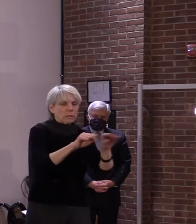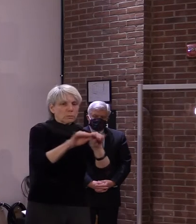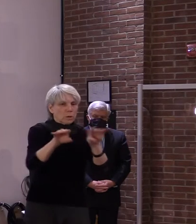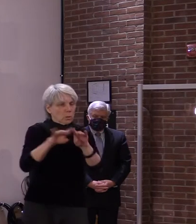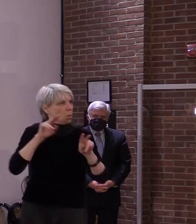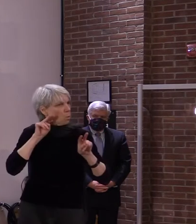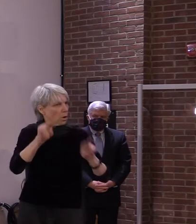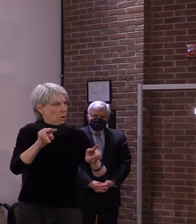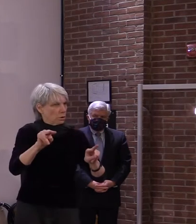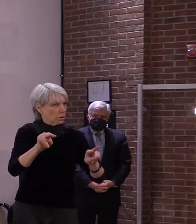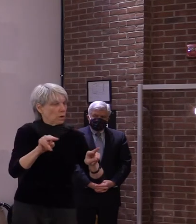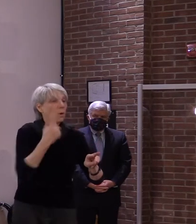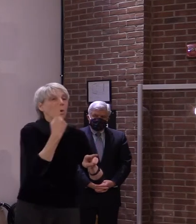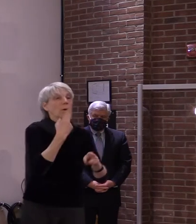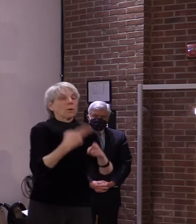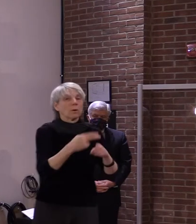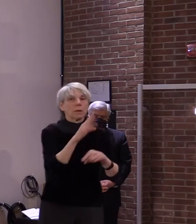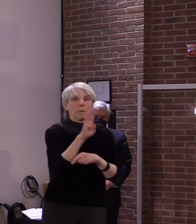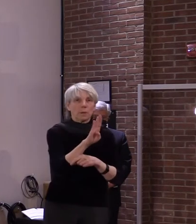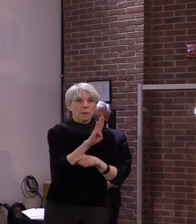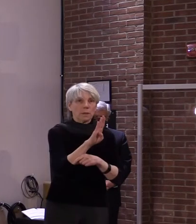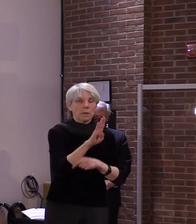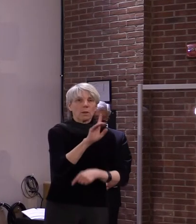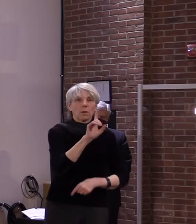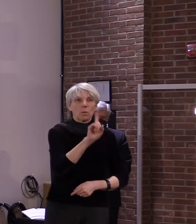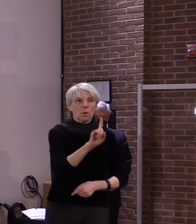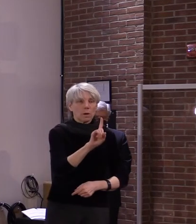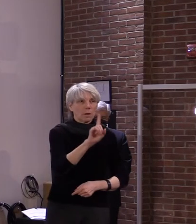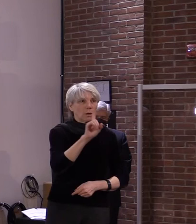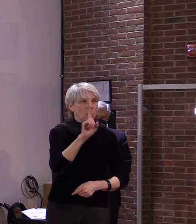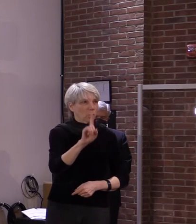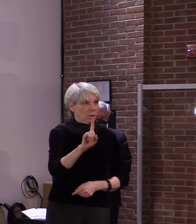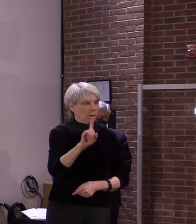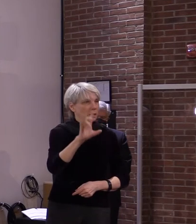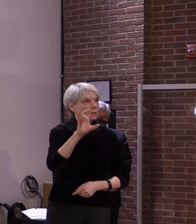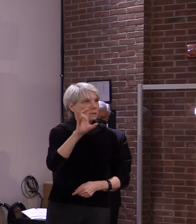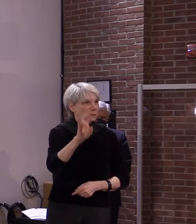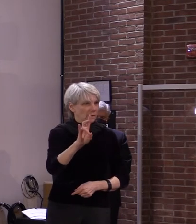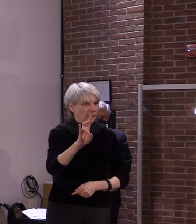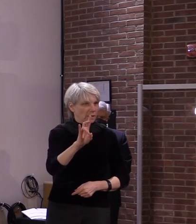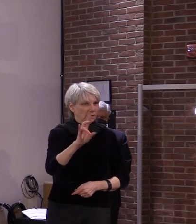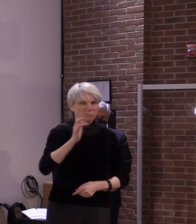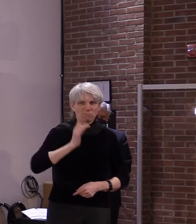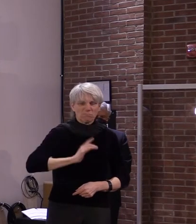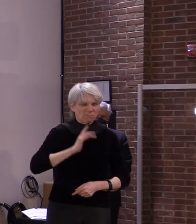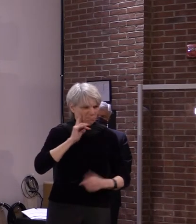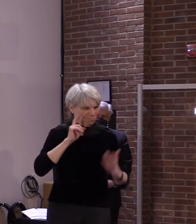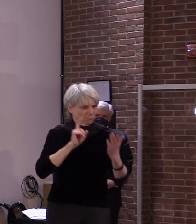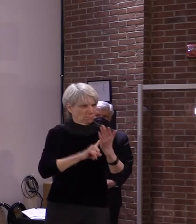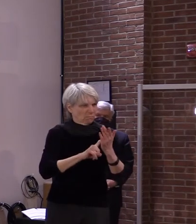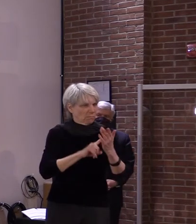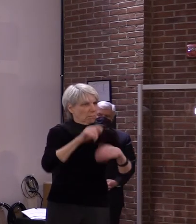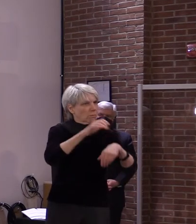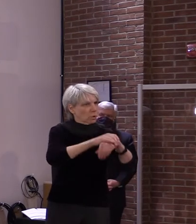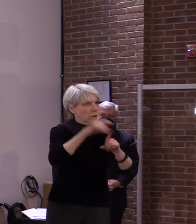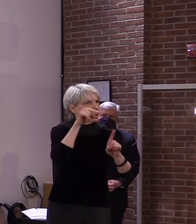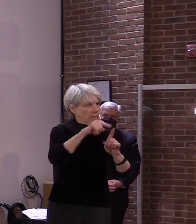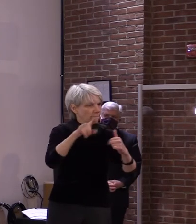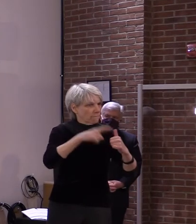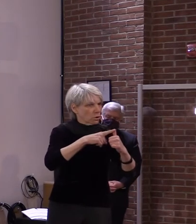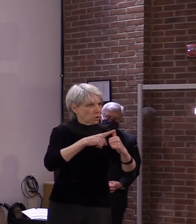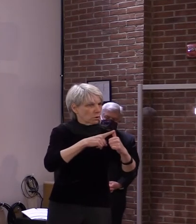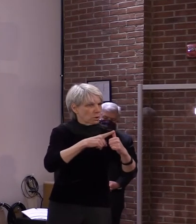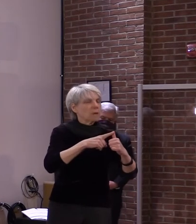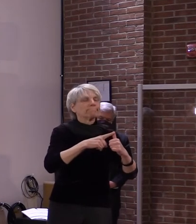the b117 variant first identified in the united kingdom has now been detected in 33